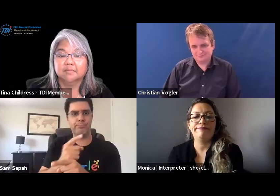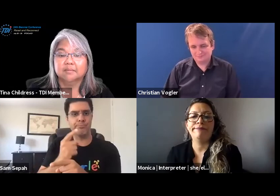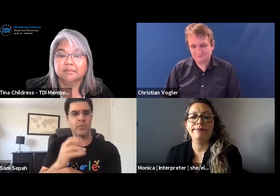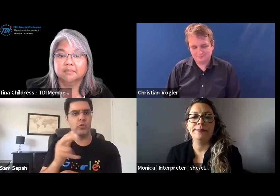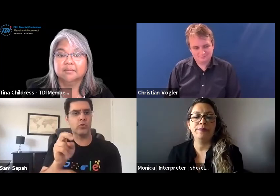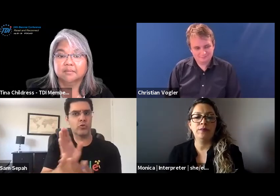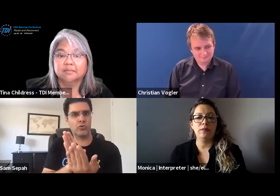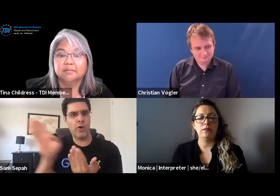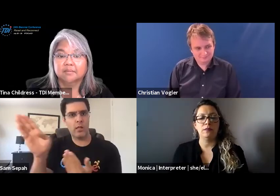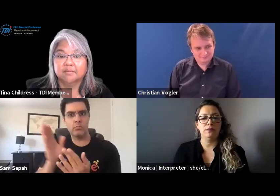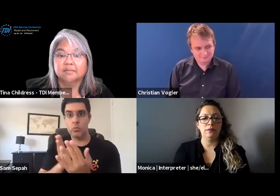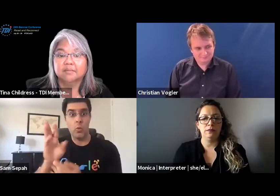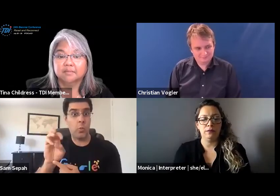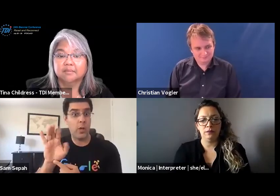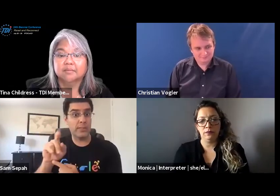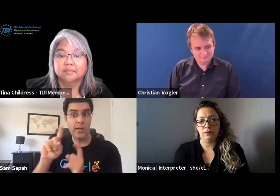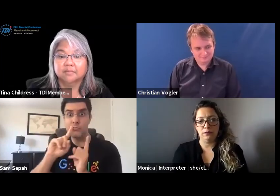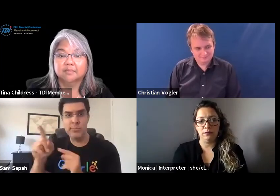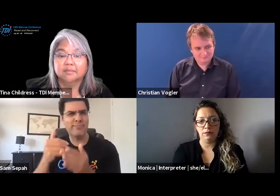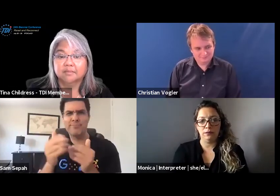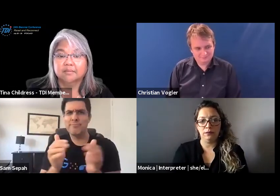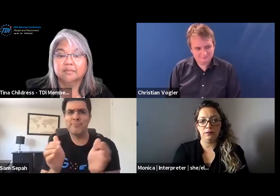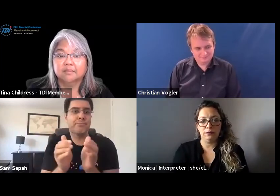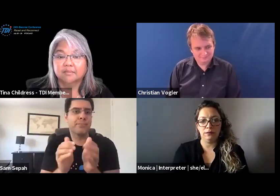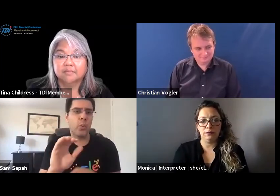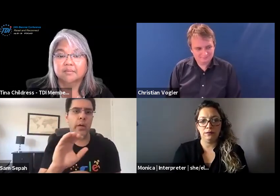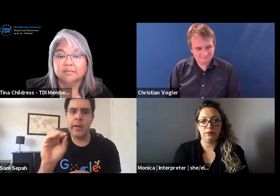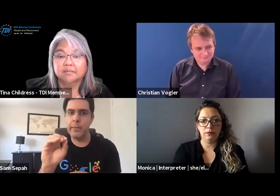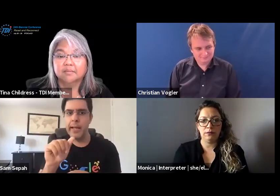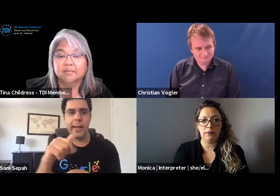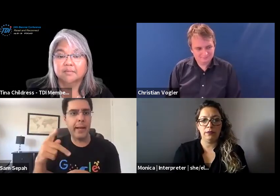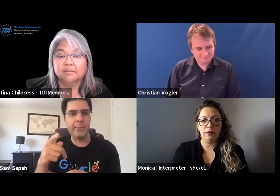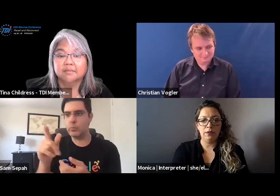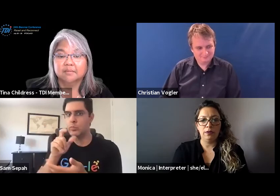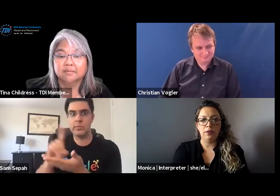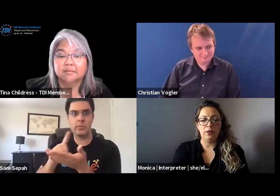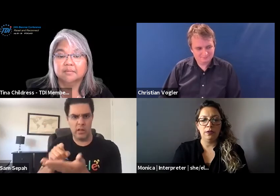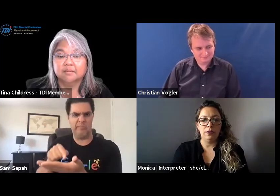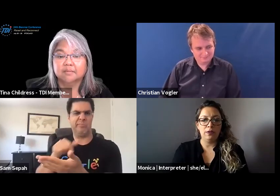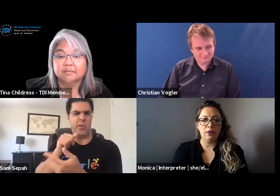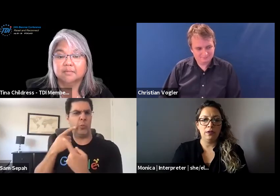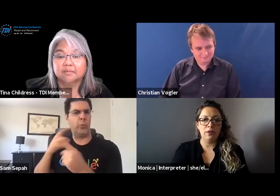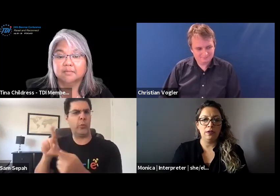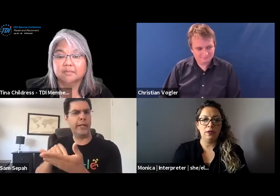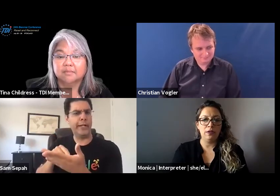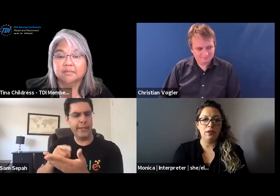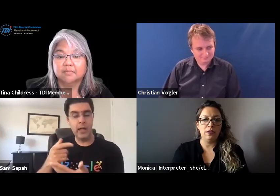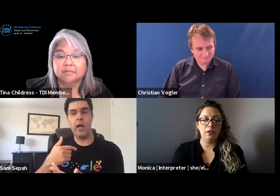no public channel that you can go through. You could go through an app or